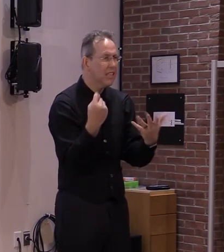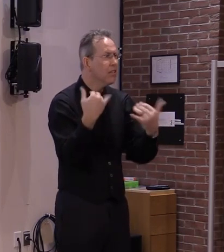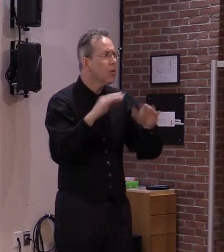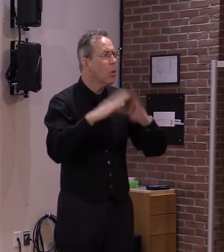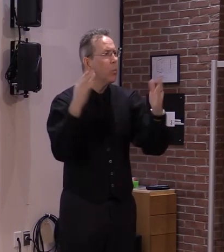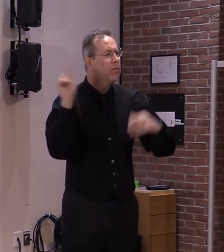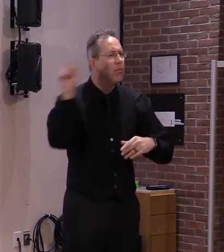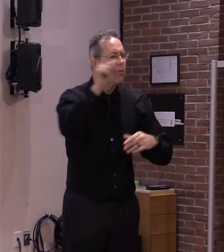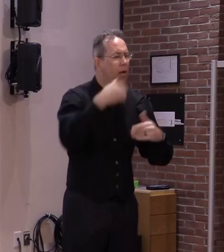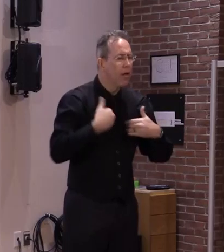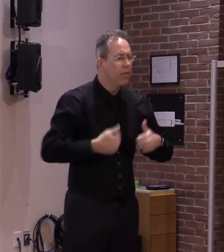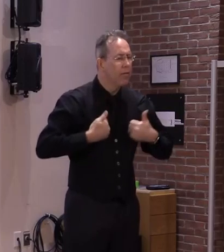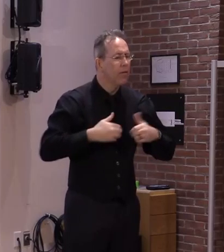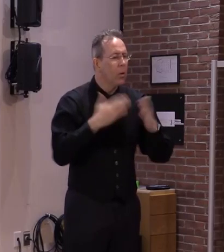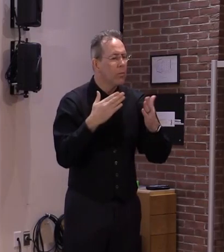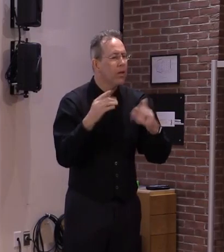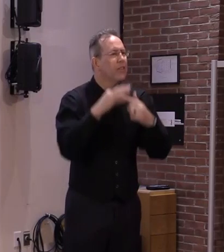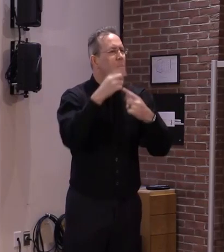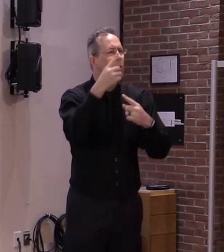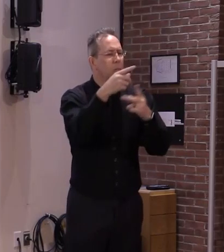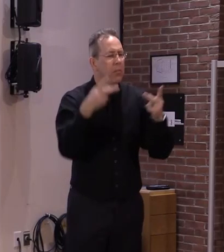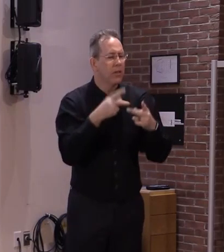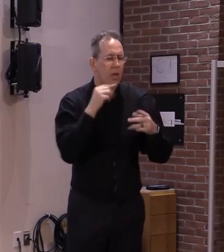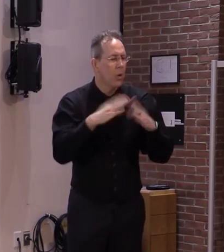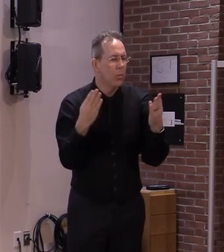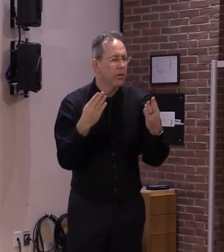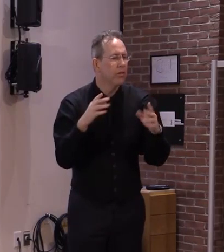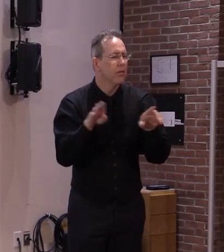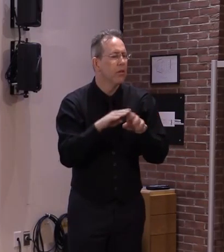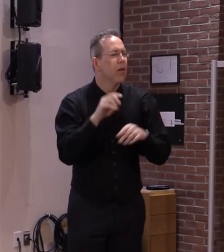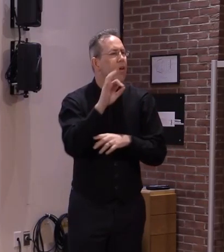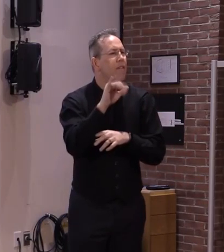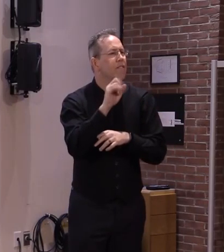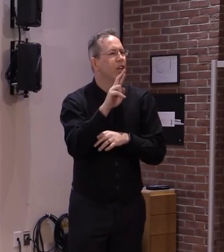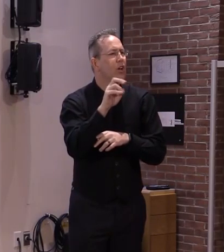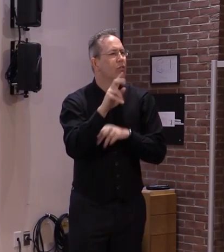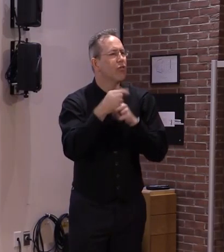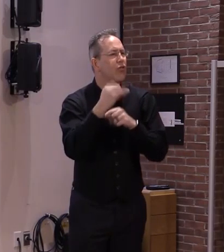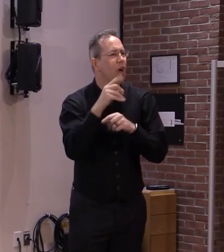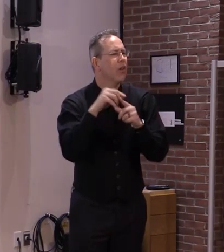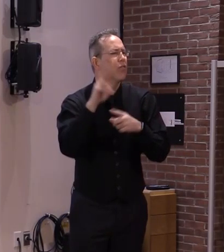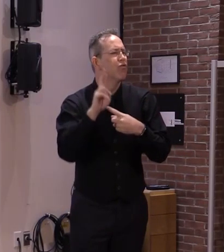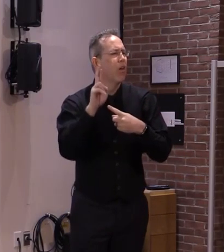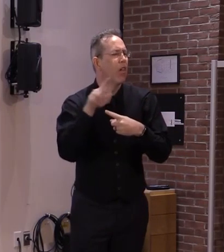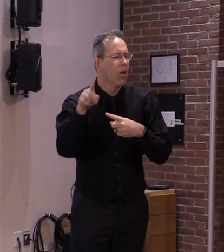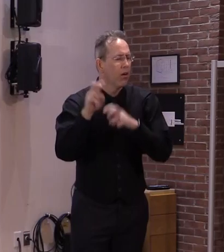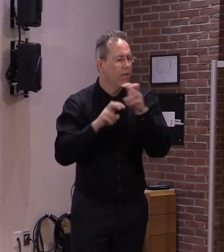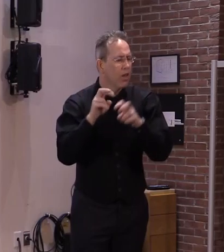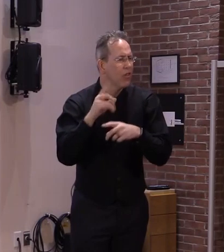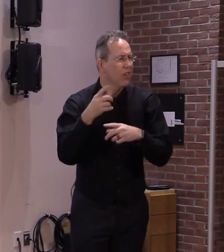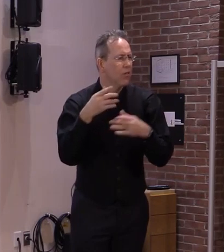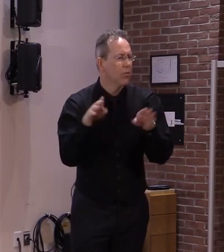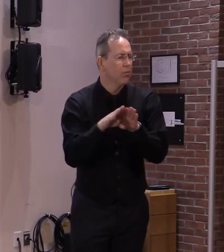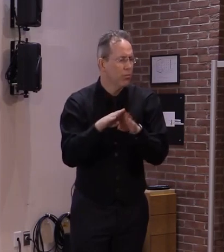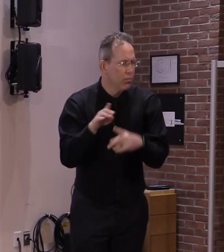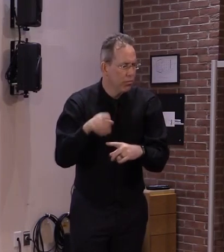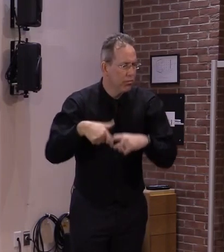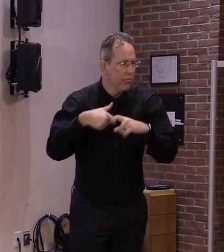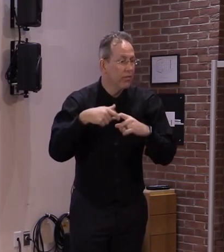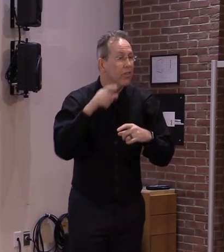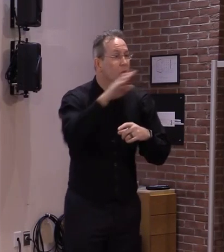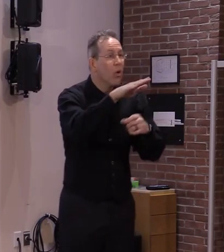feel uncomfortable driving due to road conditions in your area, you can reschedule. Those who wish to